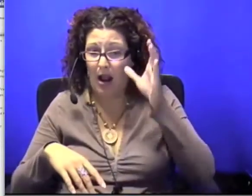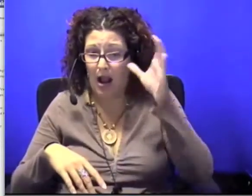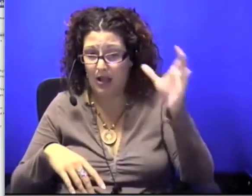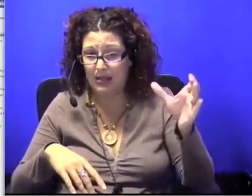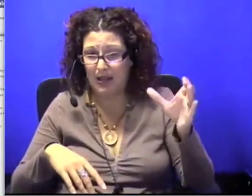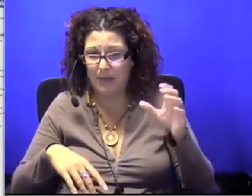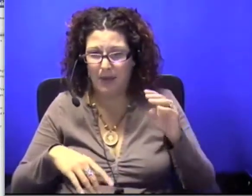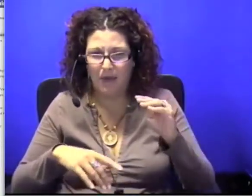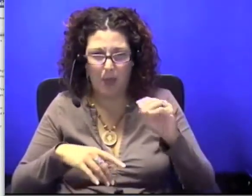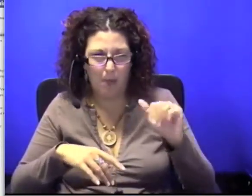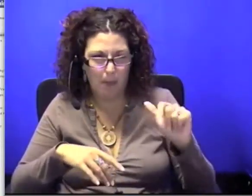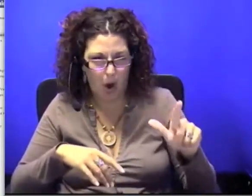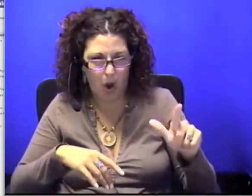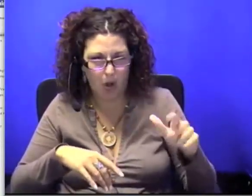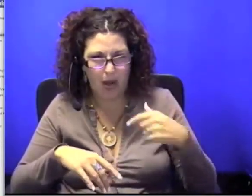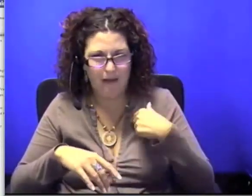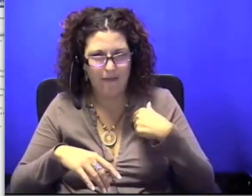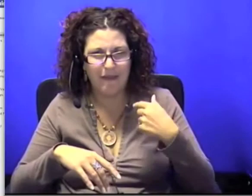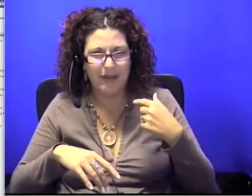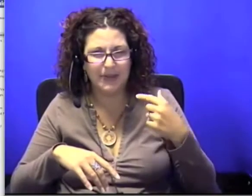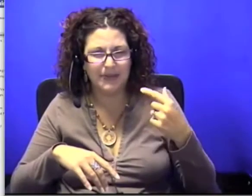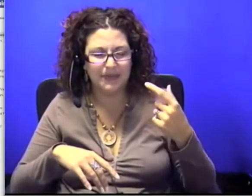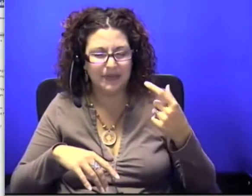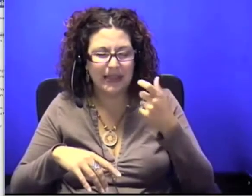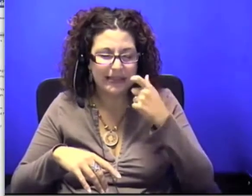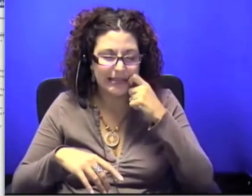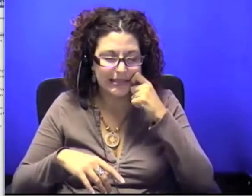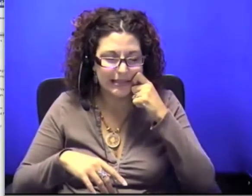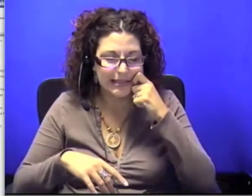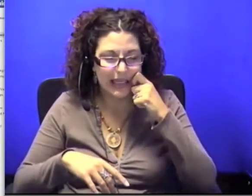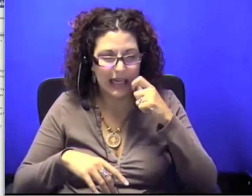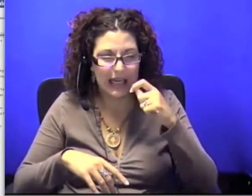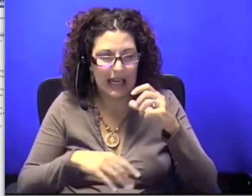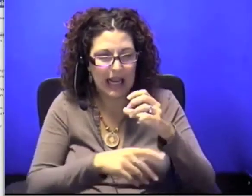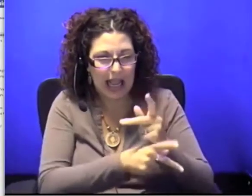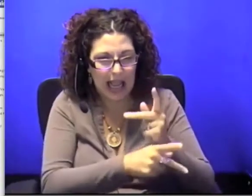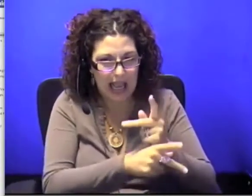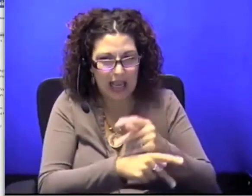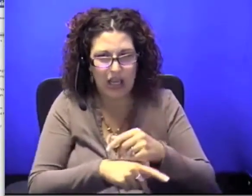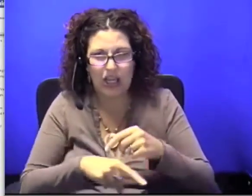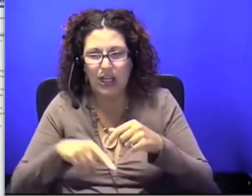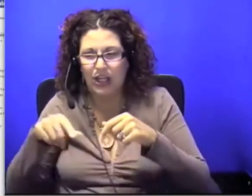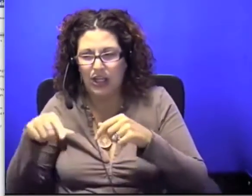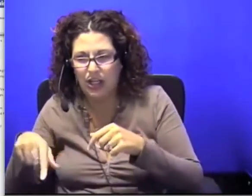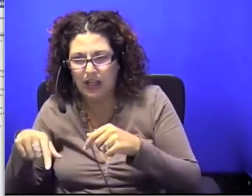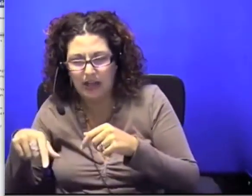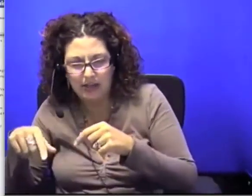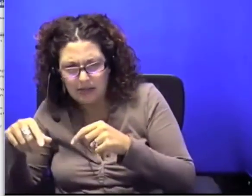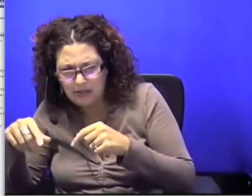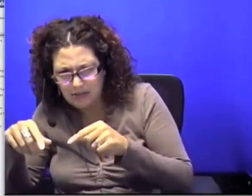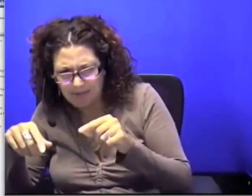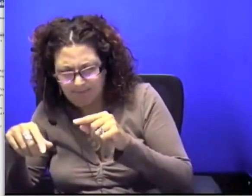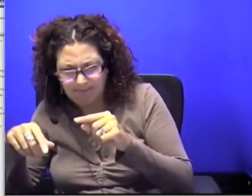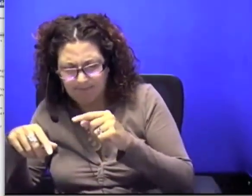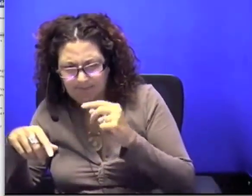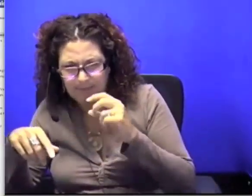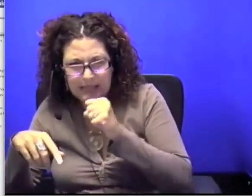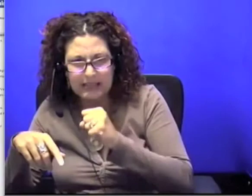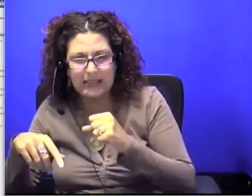heard my concept of the mall where you have two anchor tenants, skincare and nutrition, in this industry you have to have those